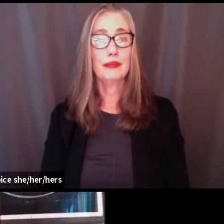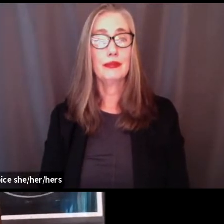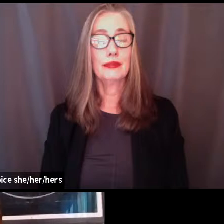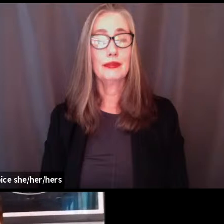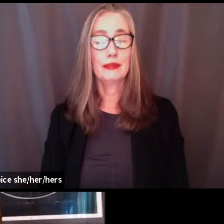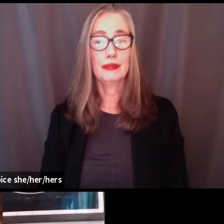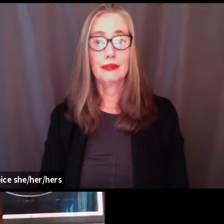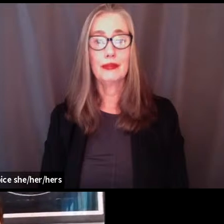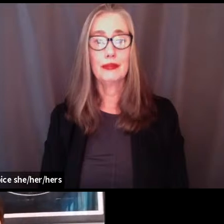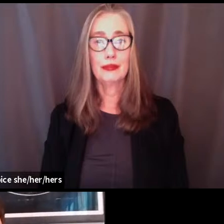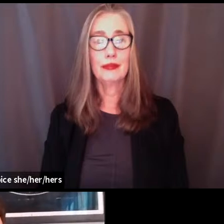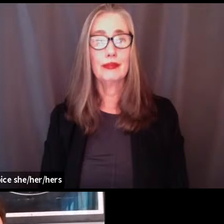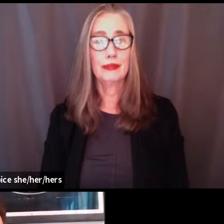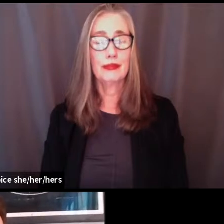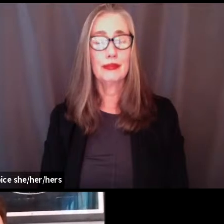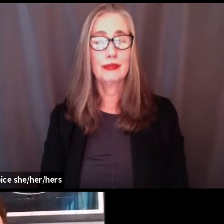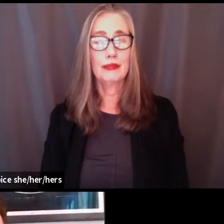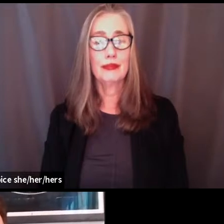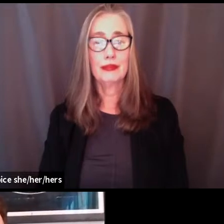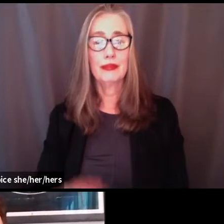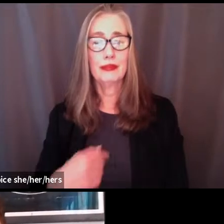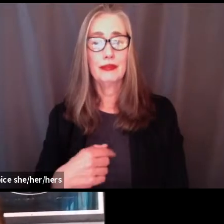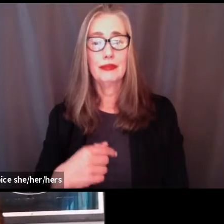I'm asking to unmute you.